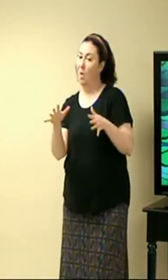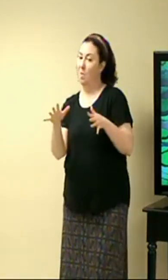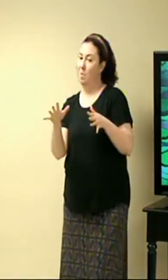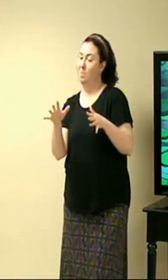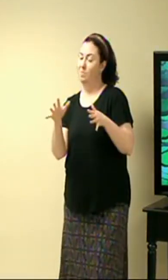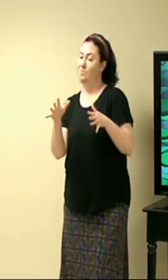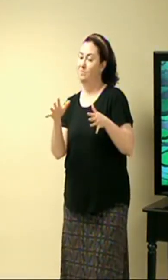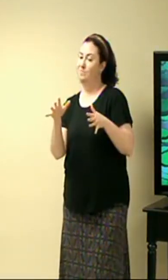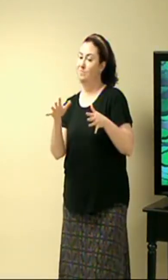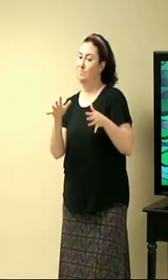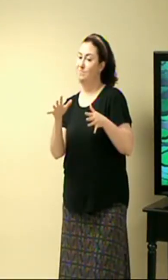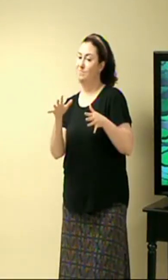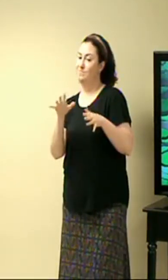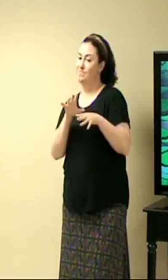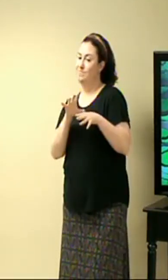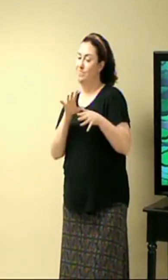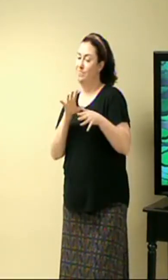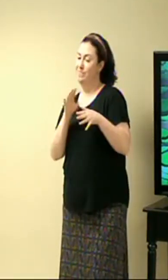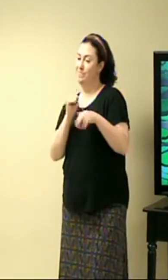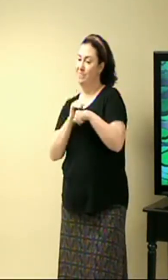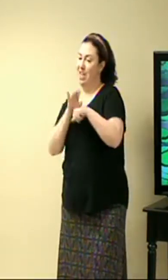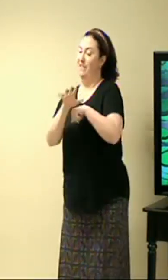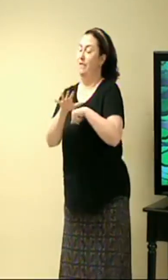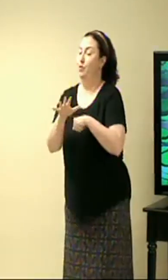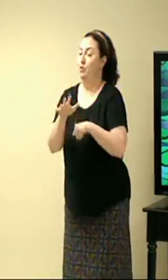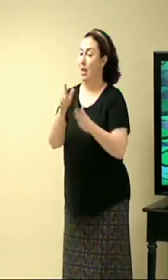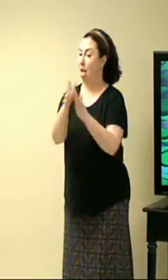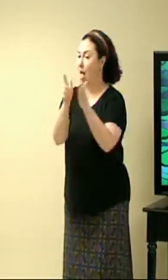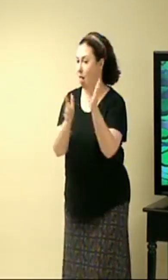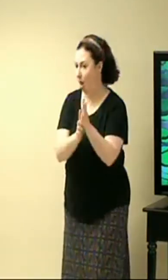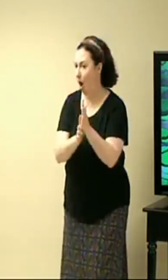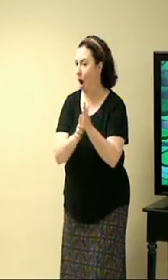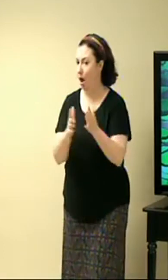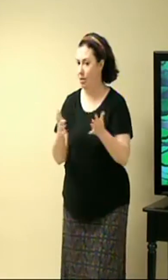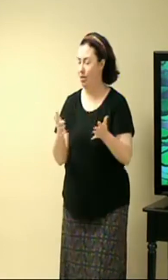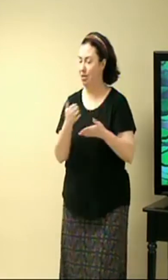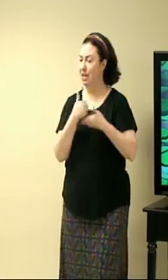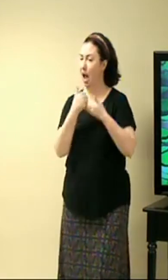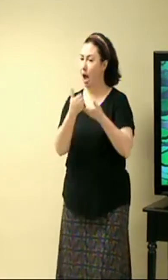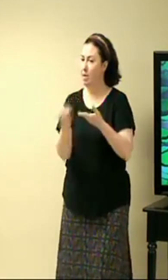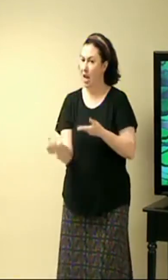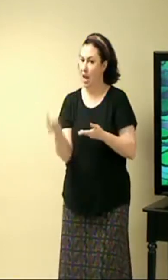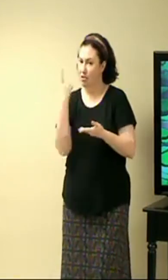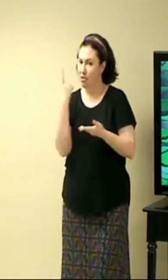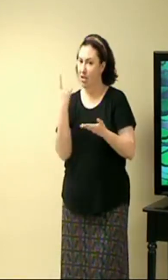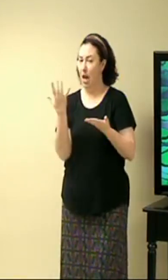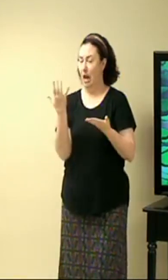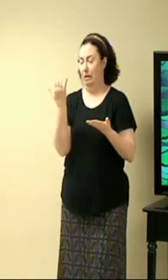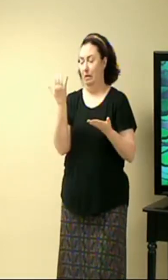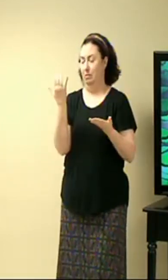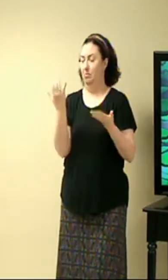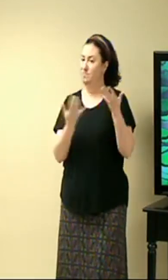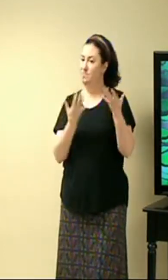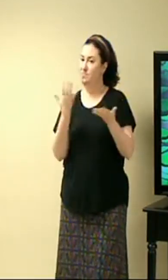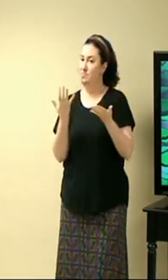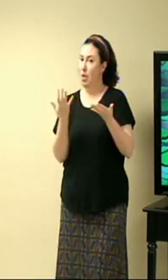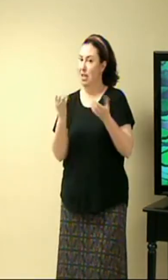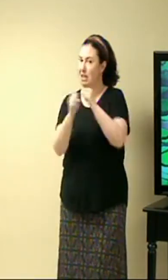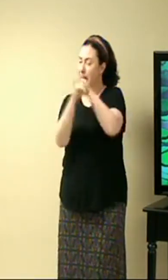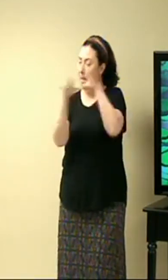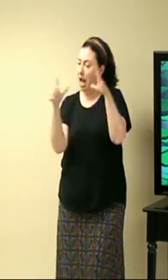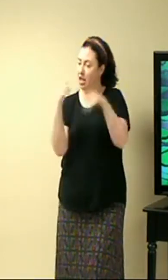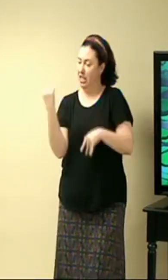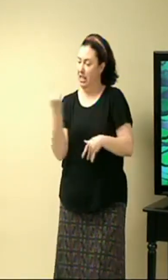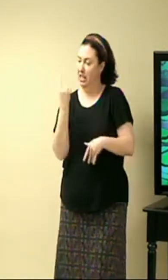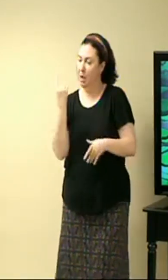law. To help you understand how insane of a scene this would have been, I want you to imagine in one of our campuses, we're getting ready for our